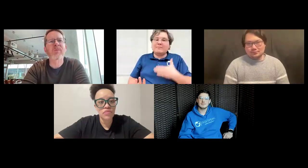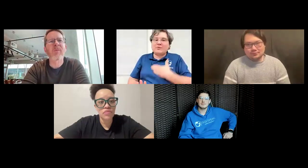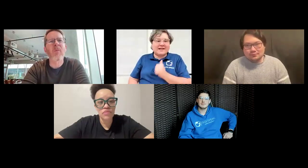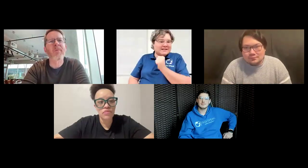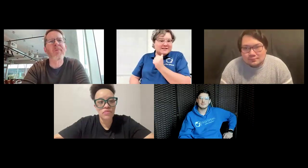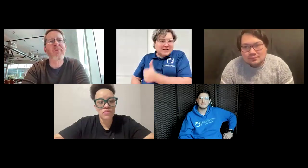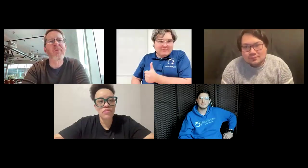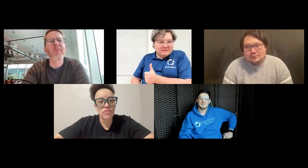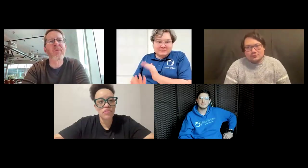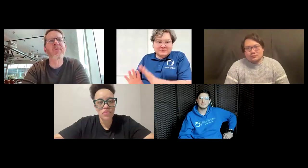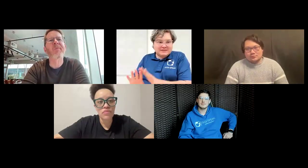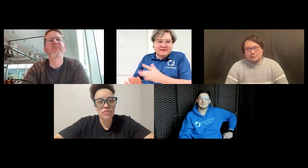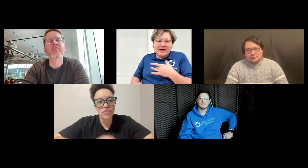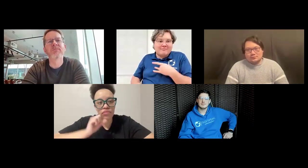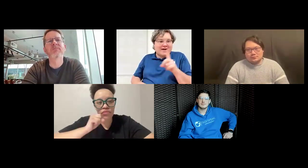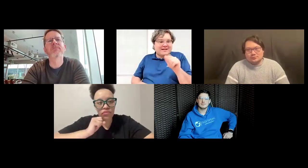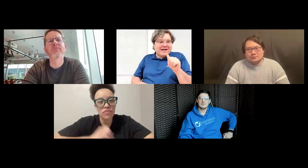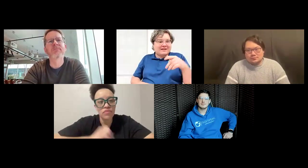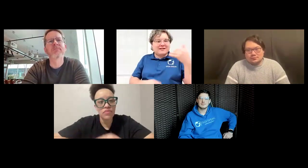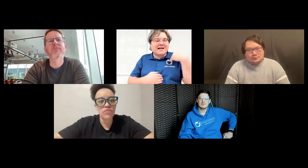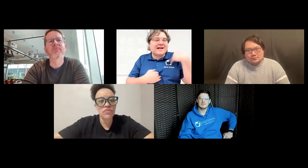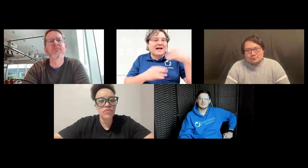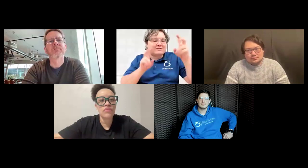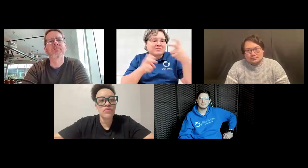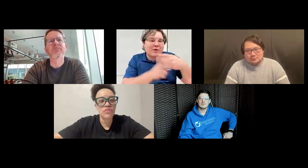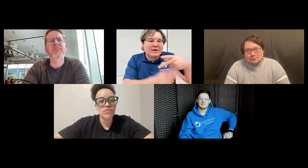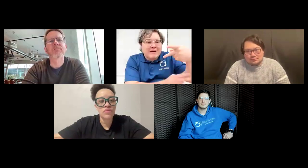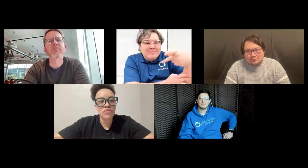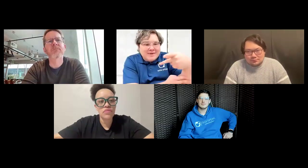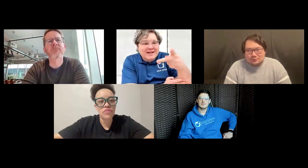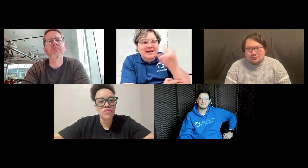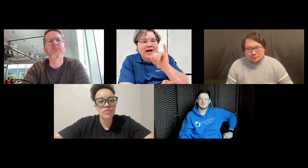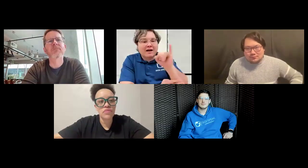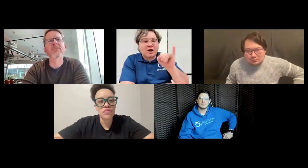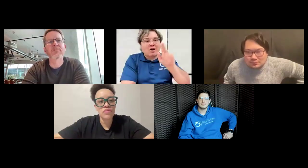and most people say, please don't. Please don't. People don't like their Sure. data to be used.